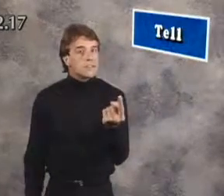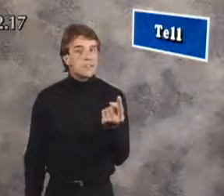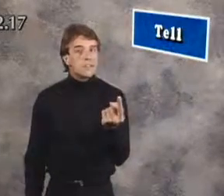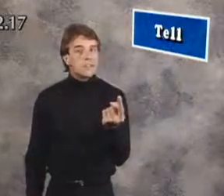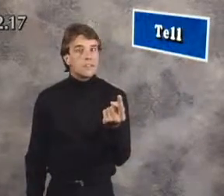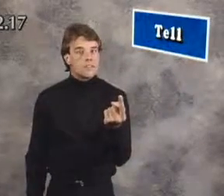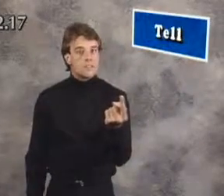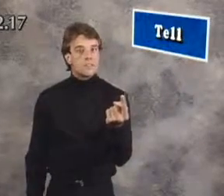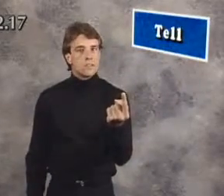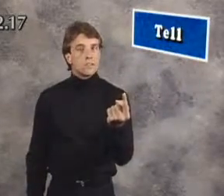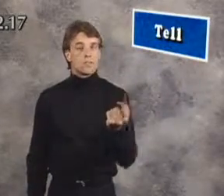Tell.